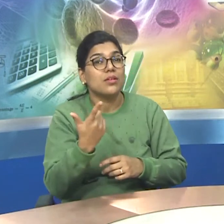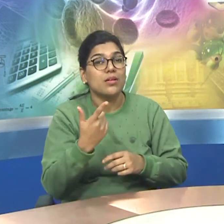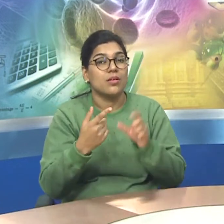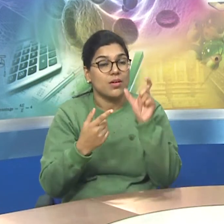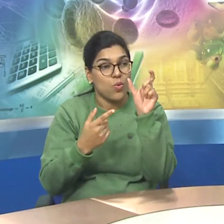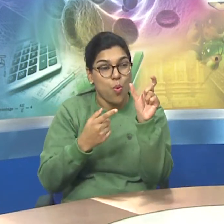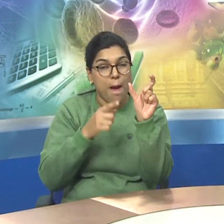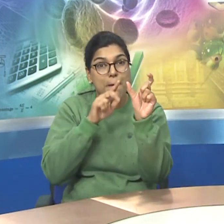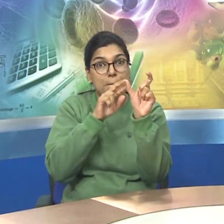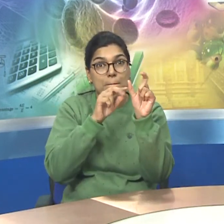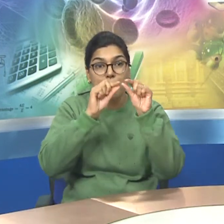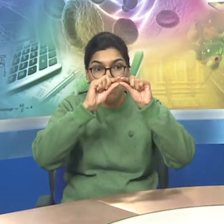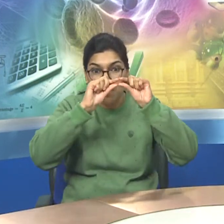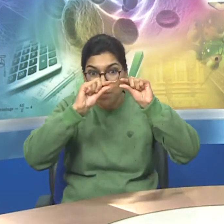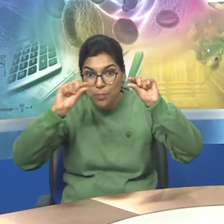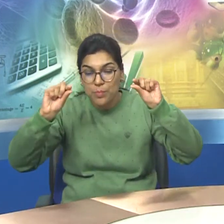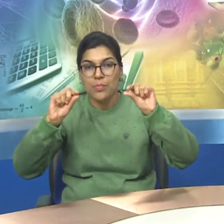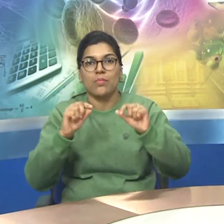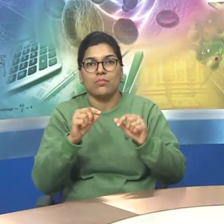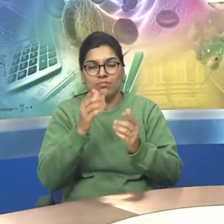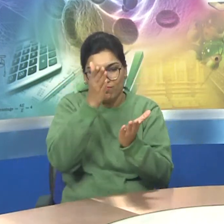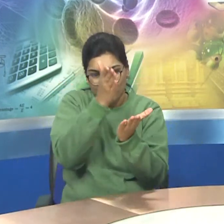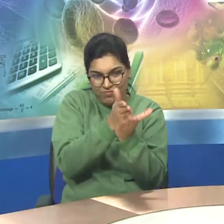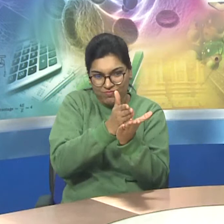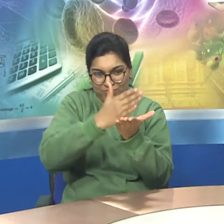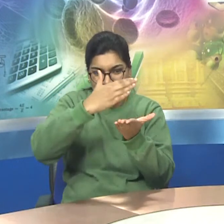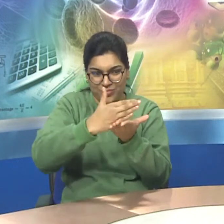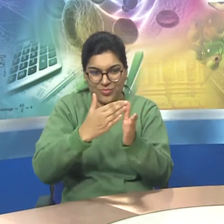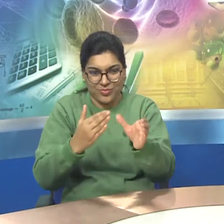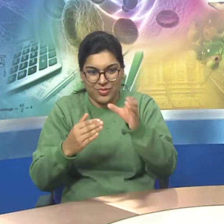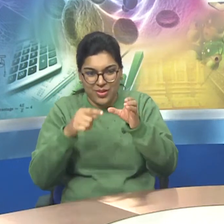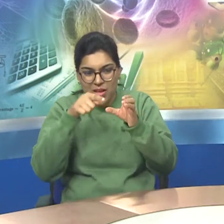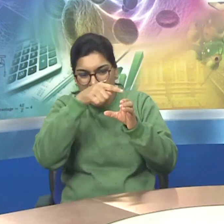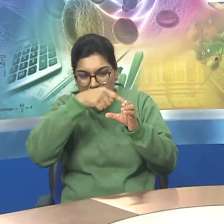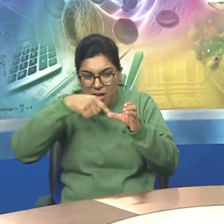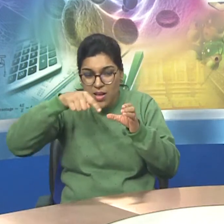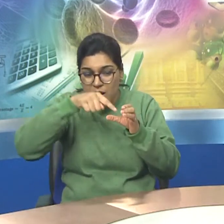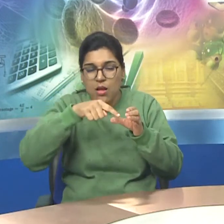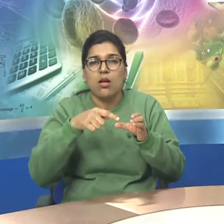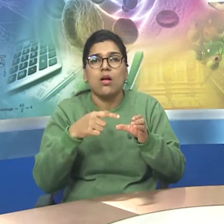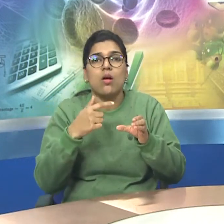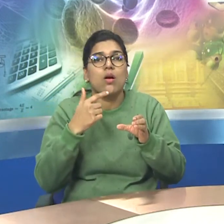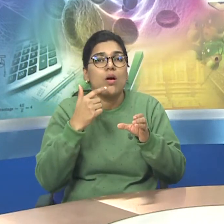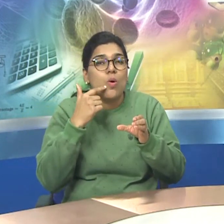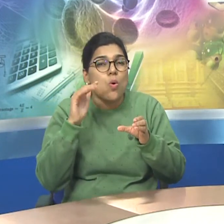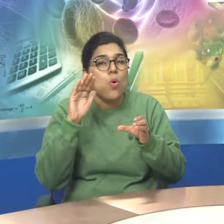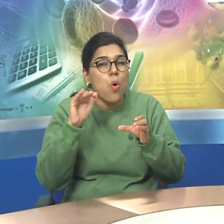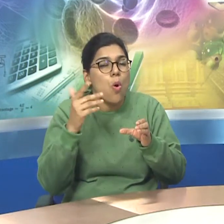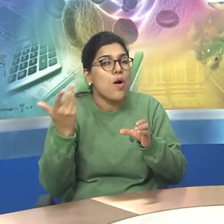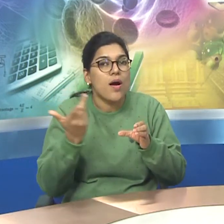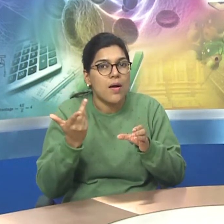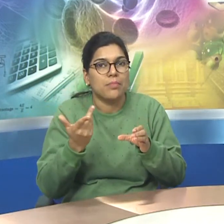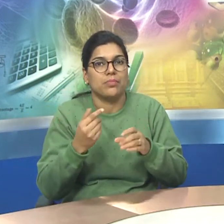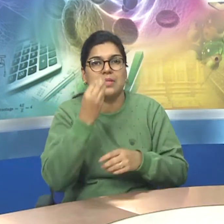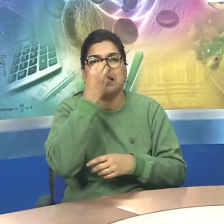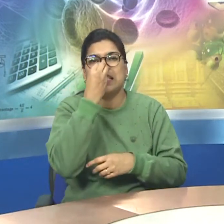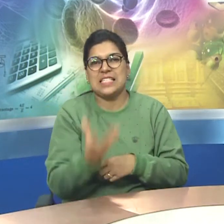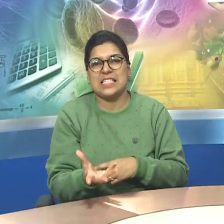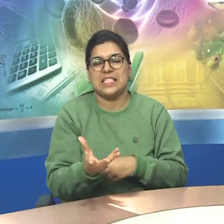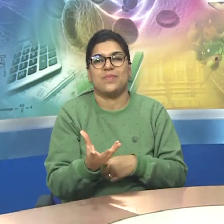Now see the meaning which is in black color. We all know that